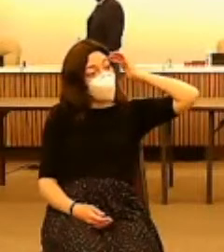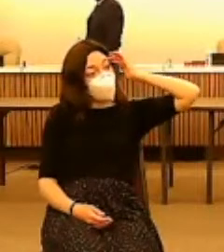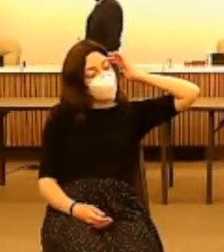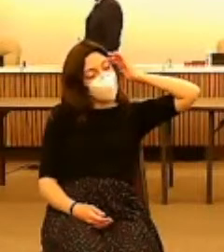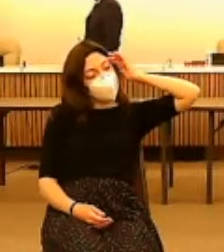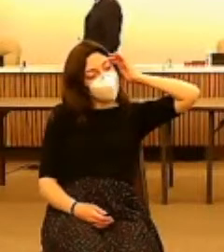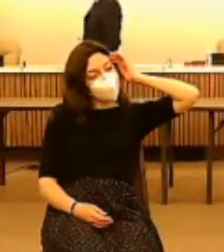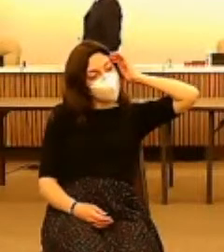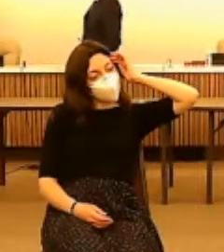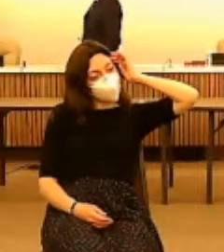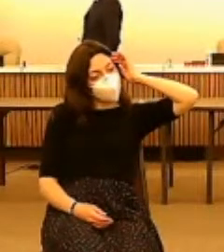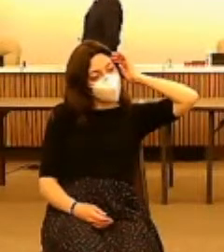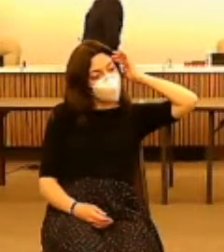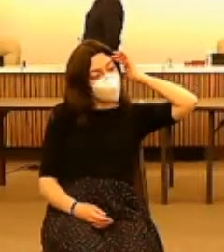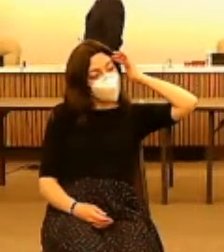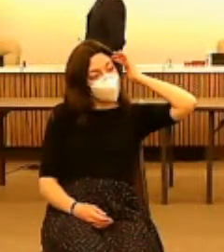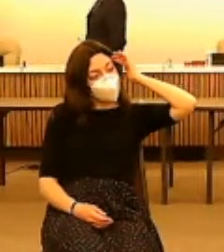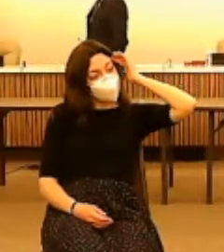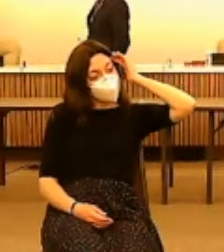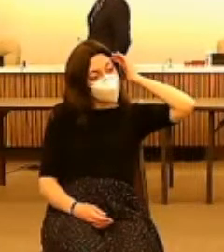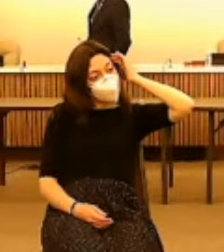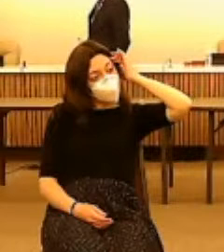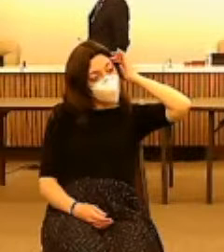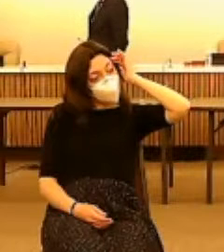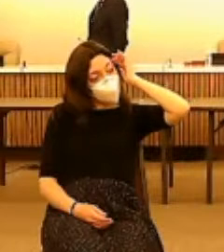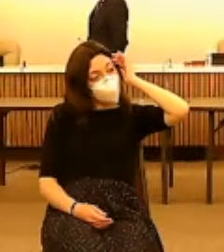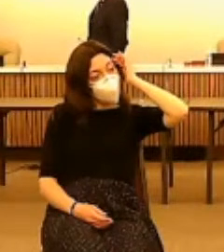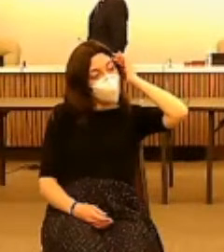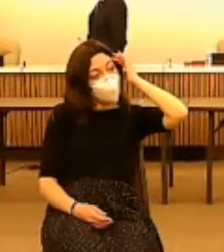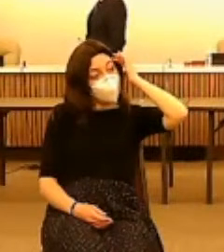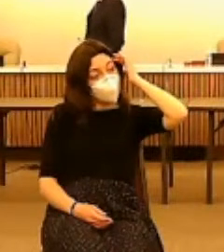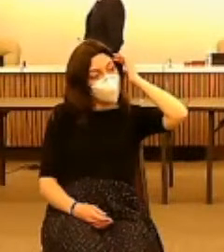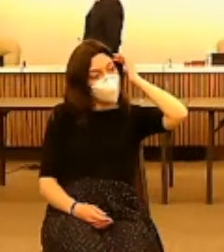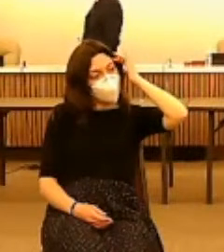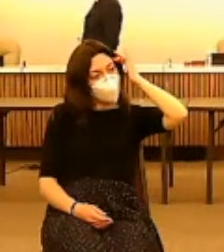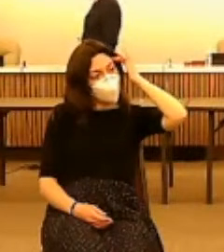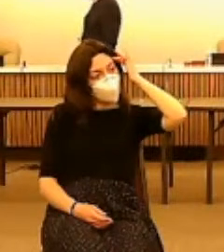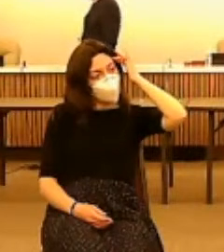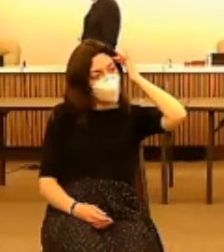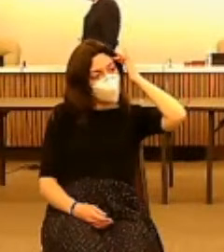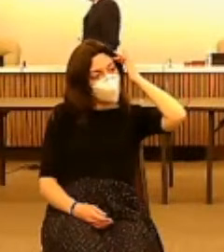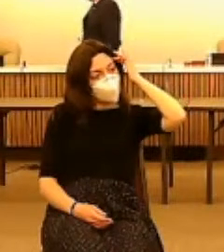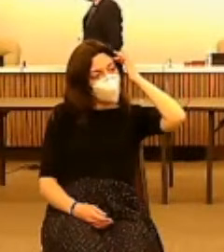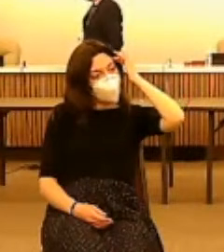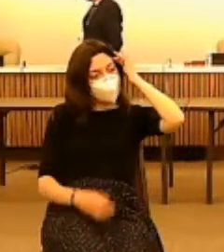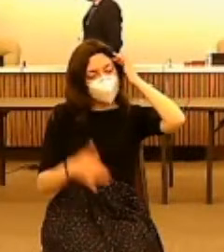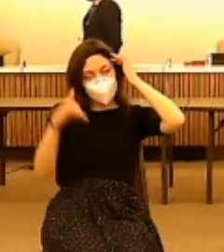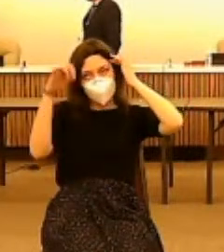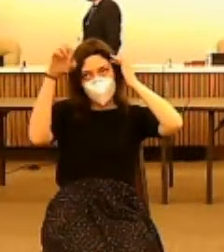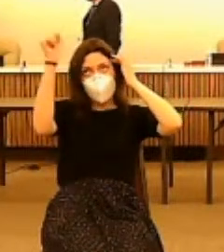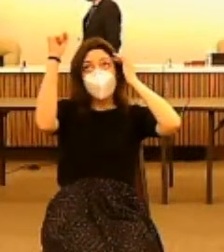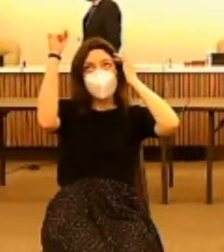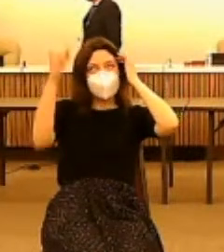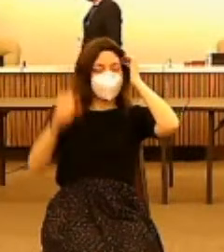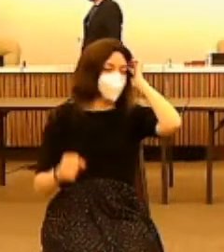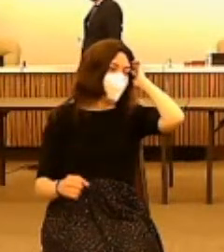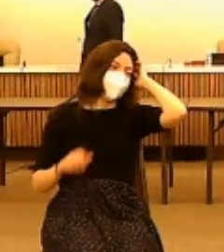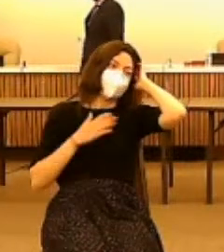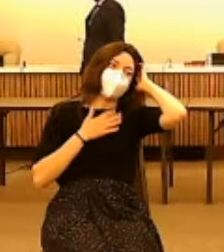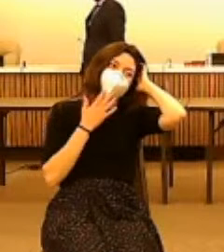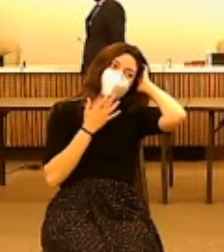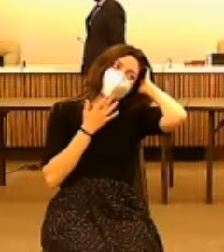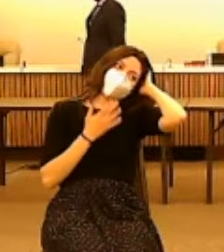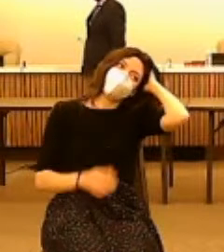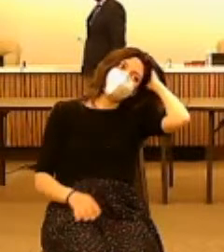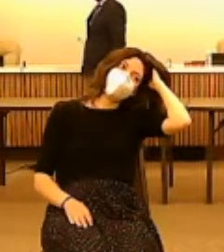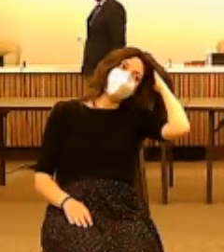I asked them to just come in anywhere. We need we just need a Monte Elbon here. We need Mexican. Well, so the